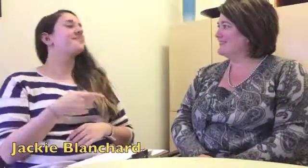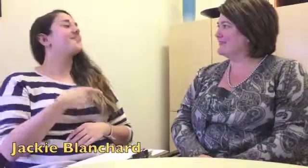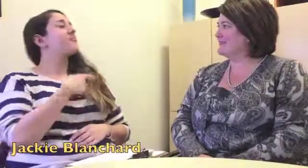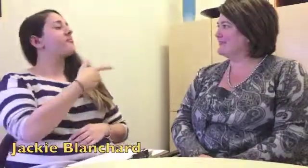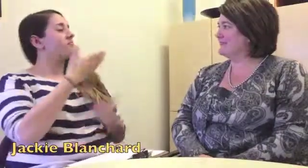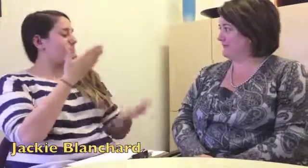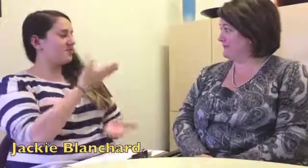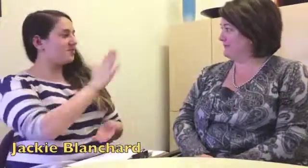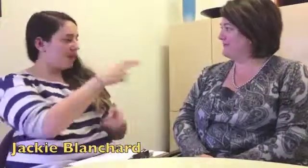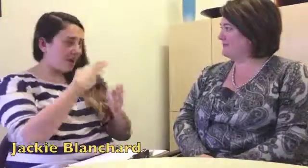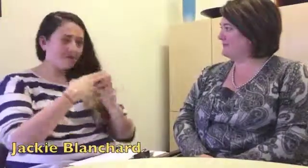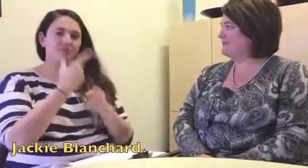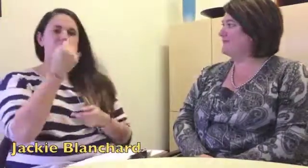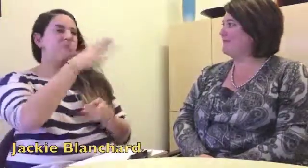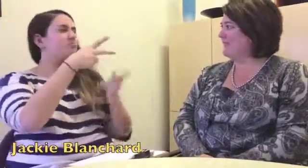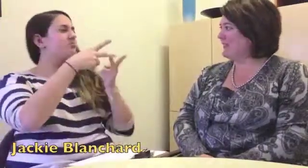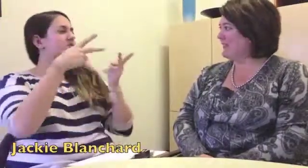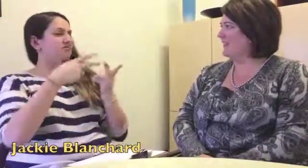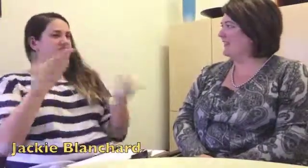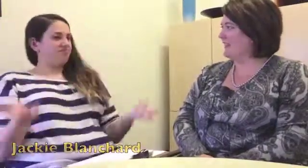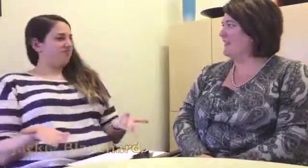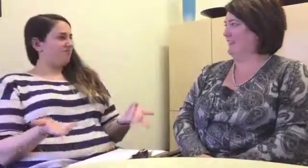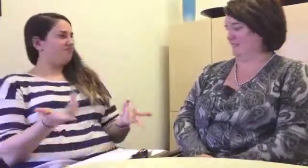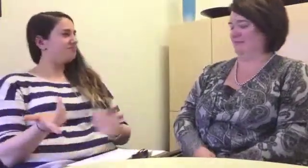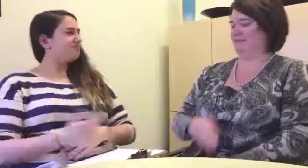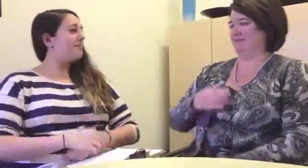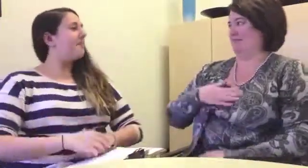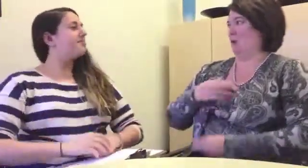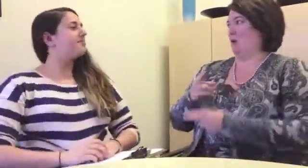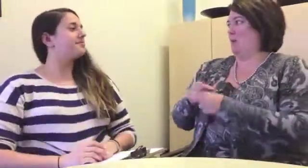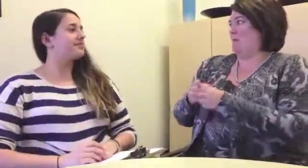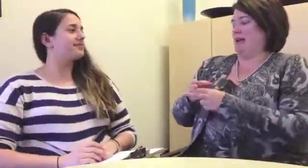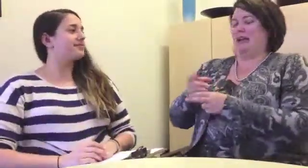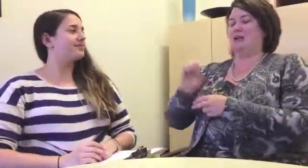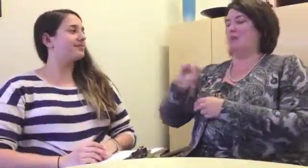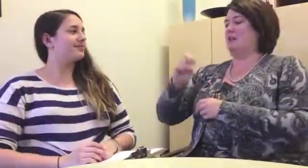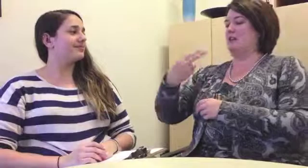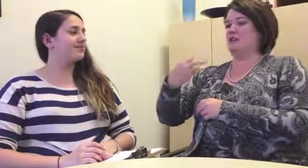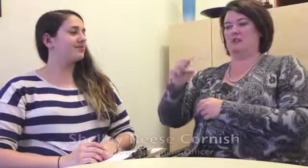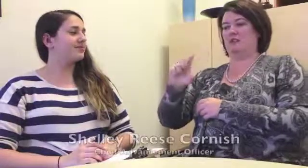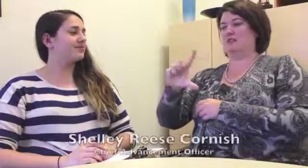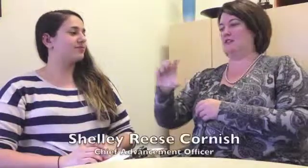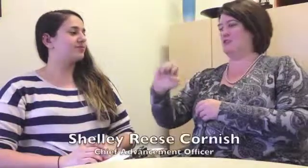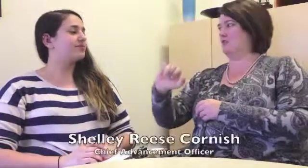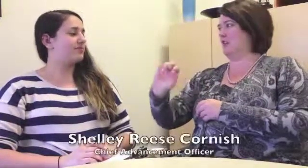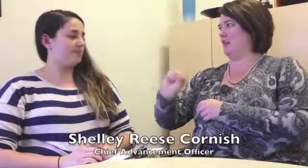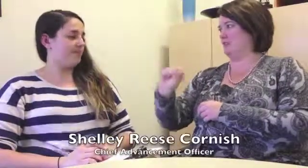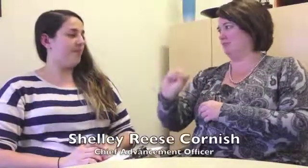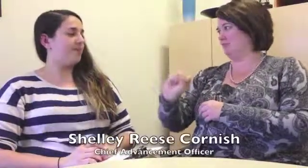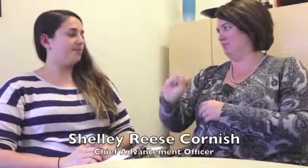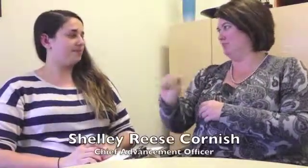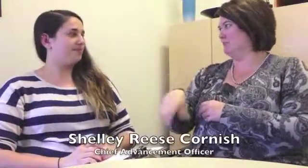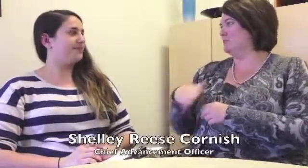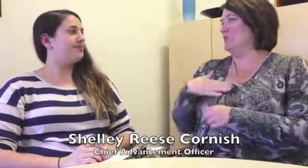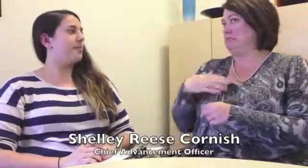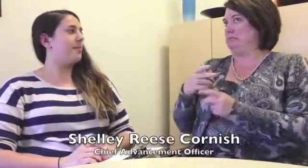Hello, everyone. Can you introduce yourself and tell us what your job here at the Learning Center is? Sure. My name is